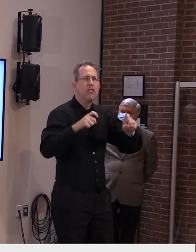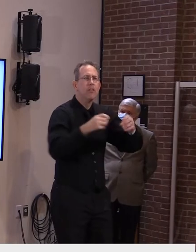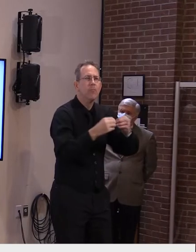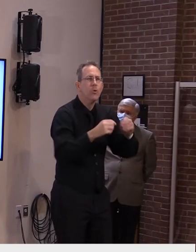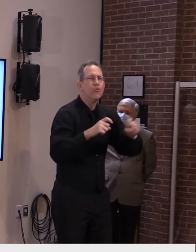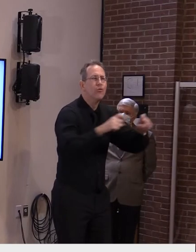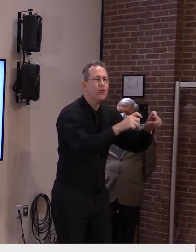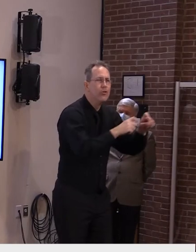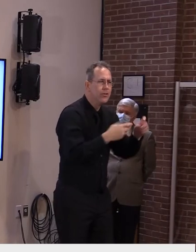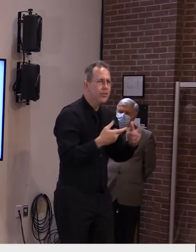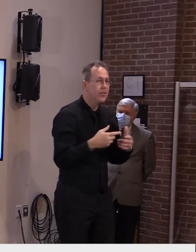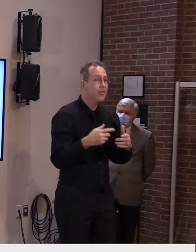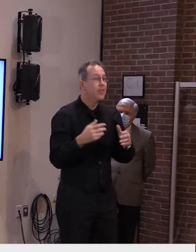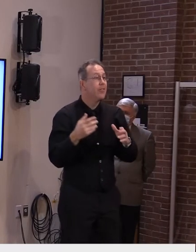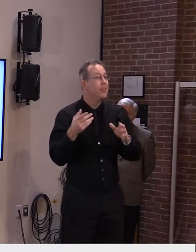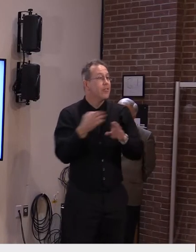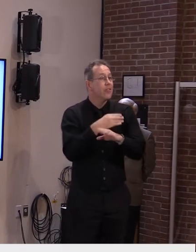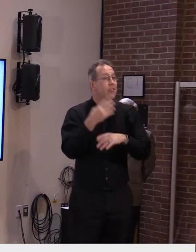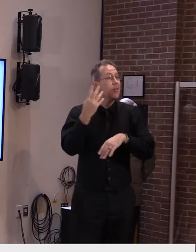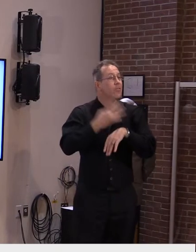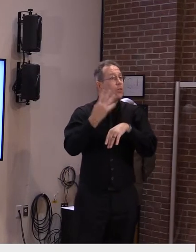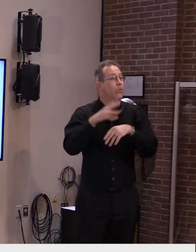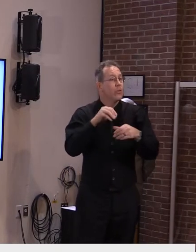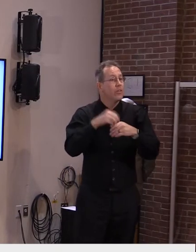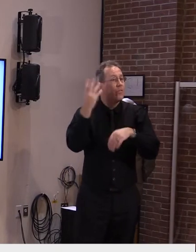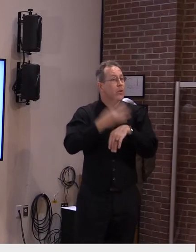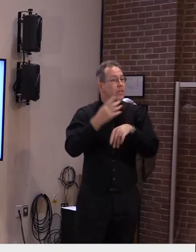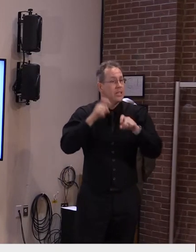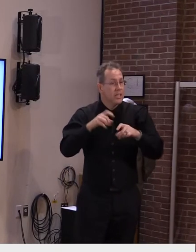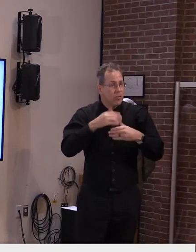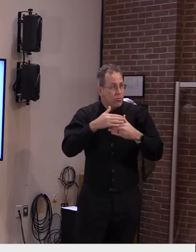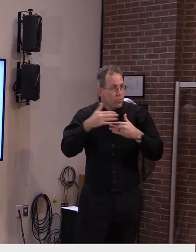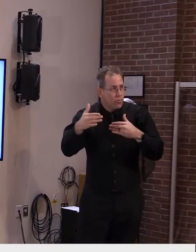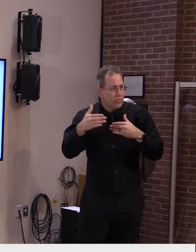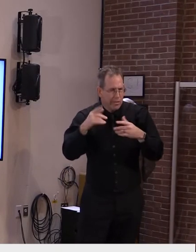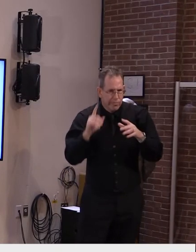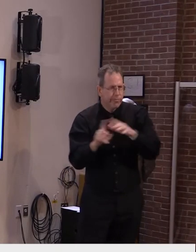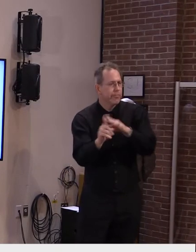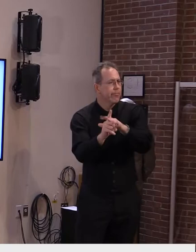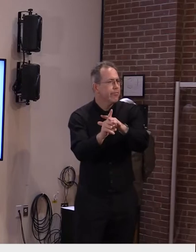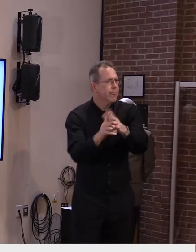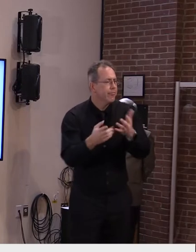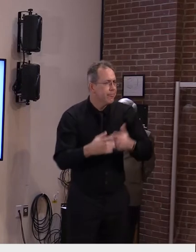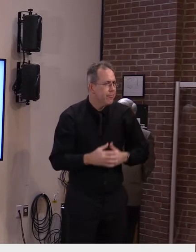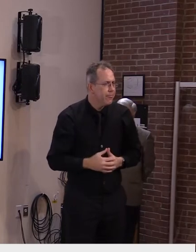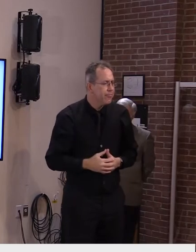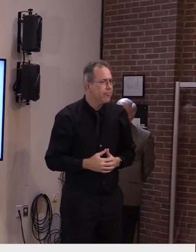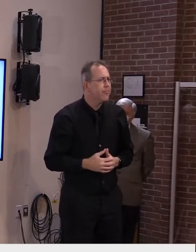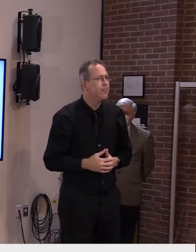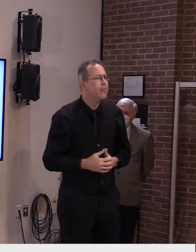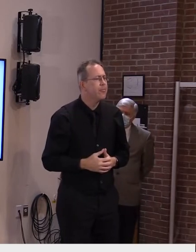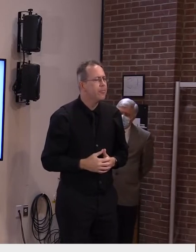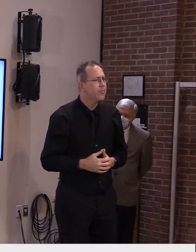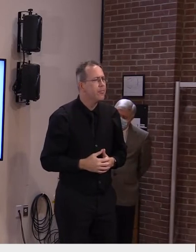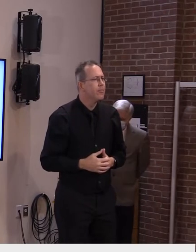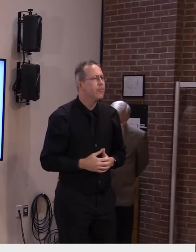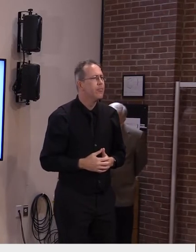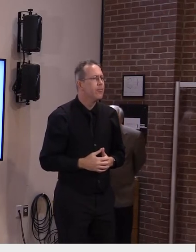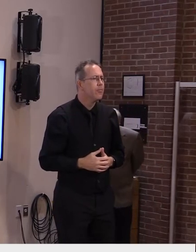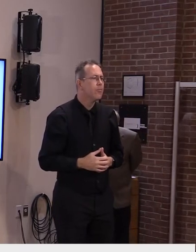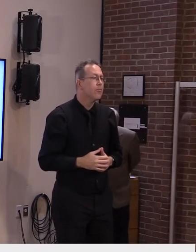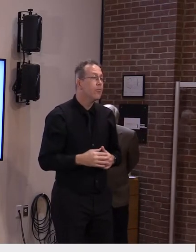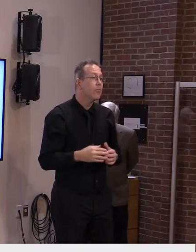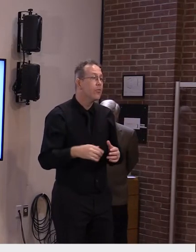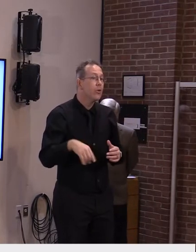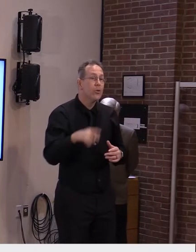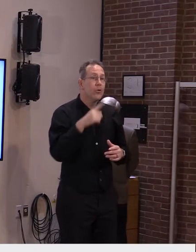weekend as well. So I think just much more likely you're going to get a test again if you had symptoms or have an exposure relative to a normal period of